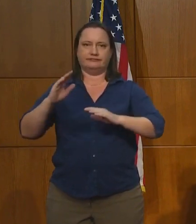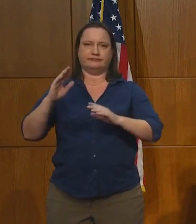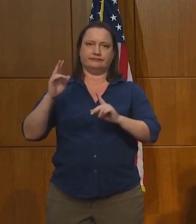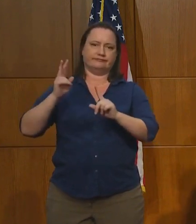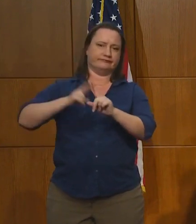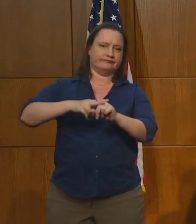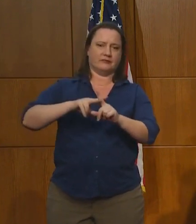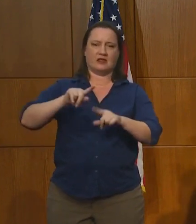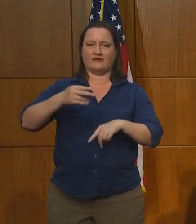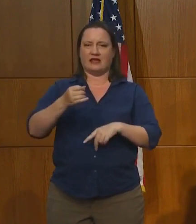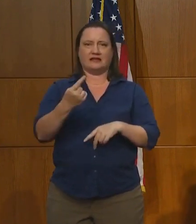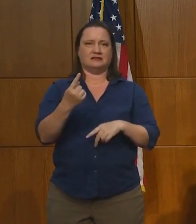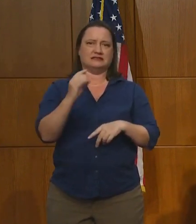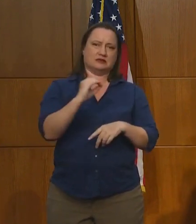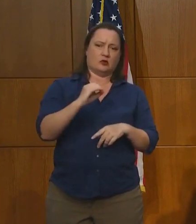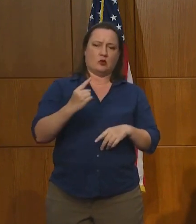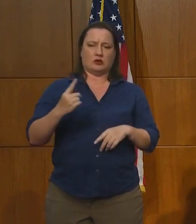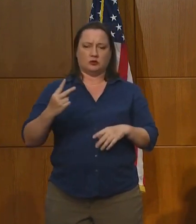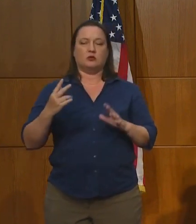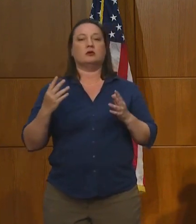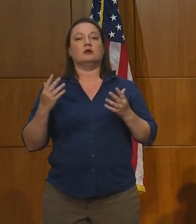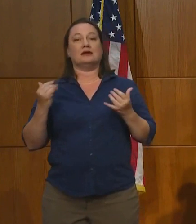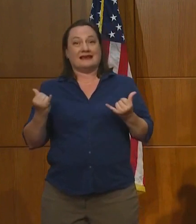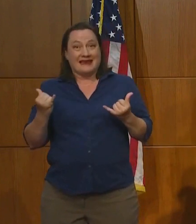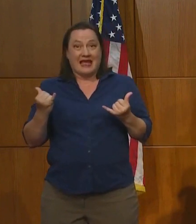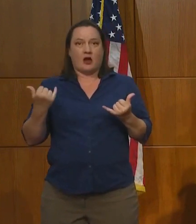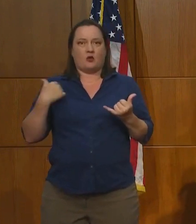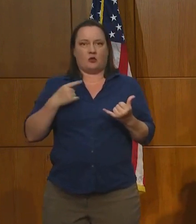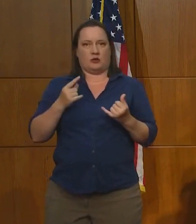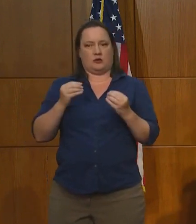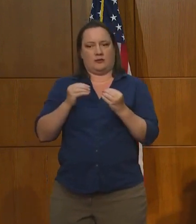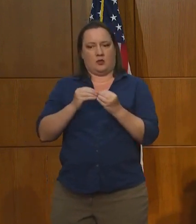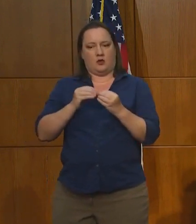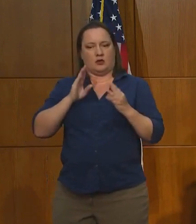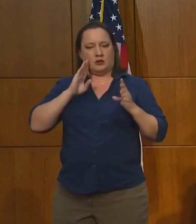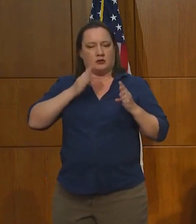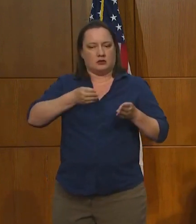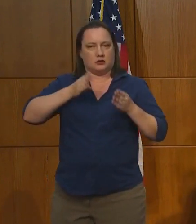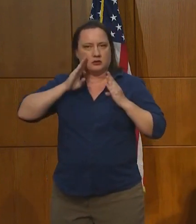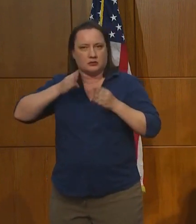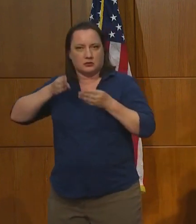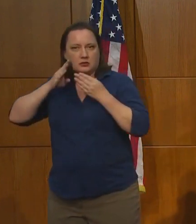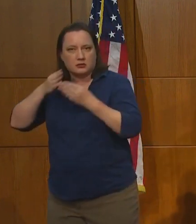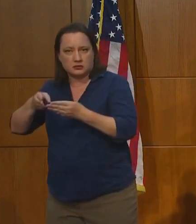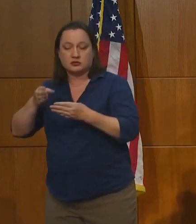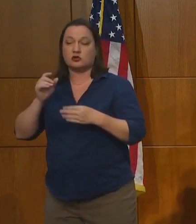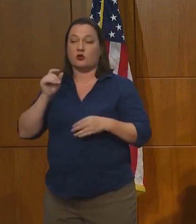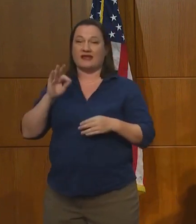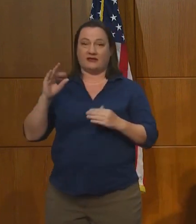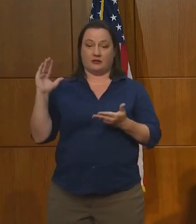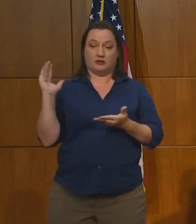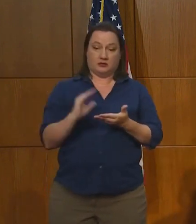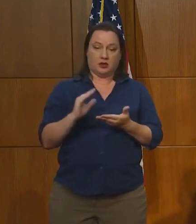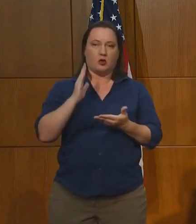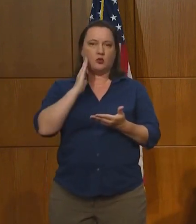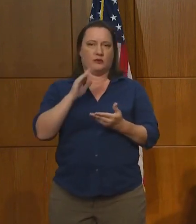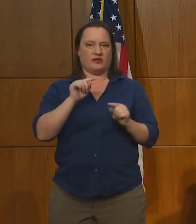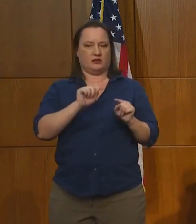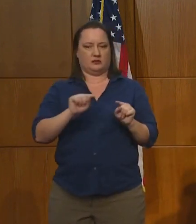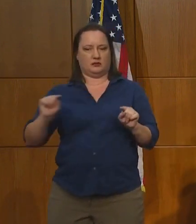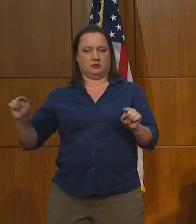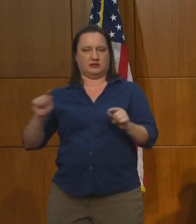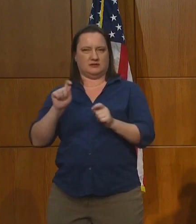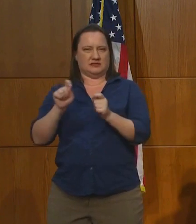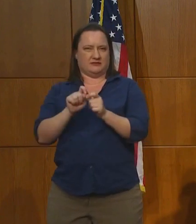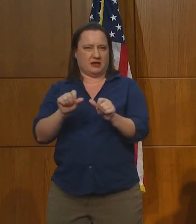and depending on where that's needed, we'll direct those changes. Okay, and my next question would just be, obviously, phase 3 still has